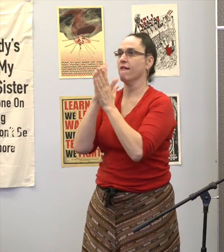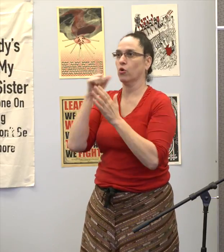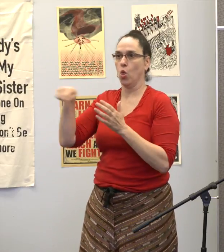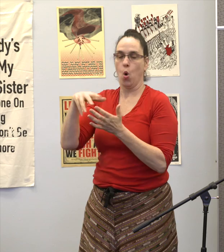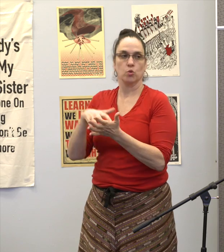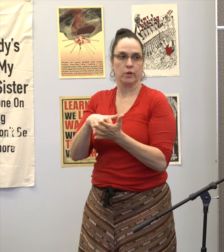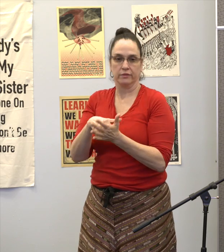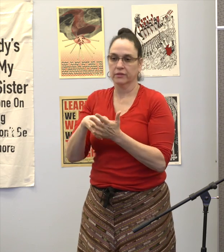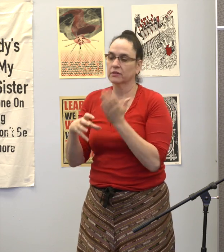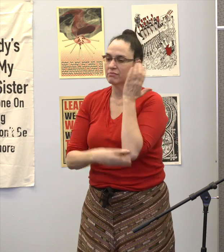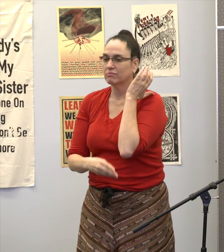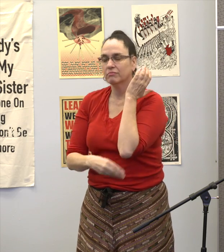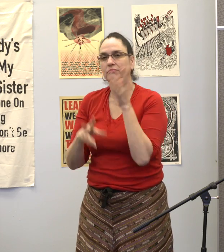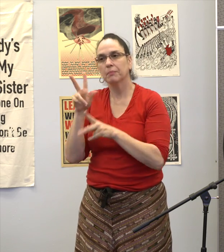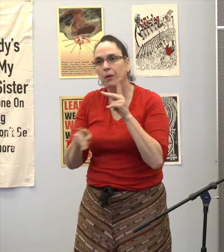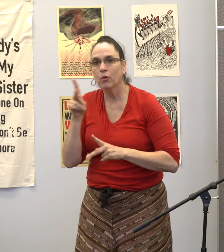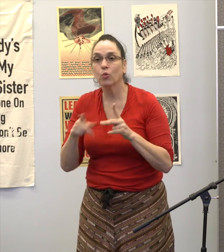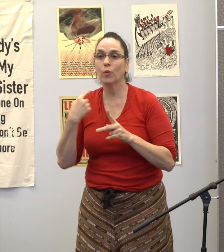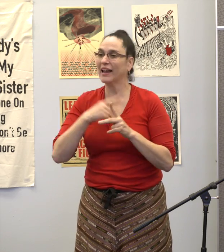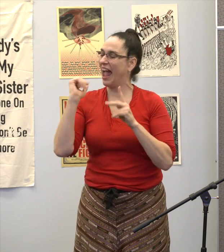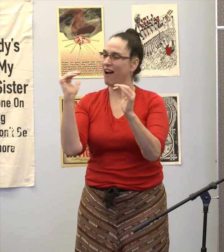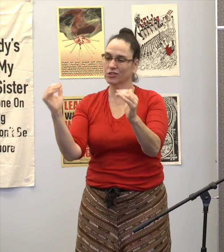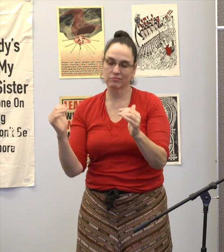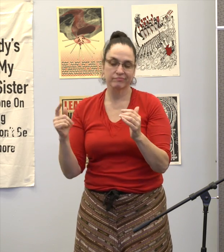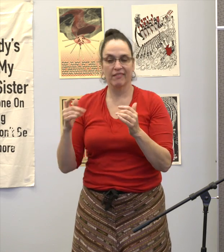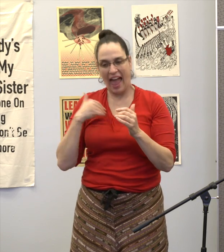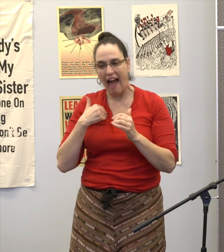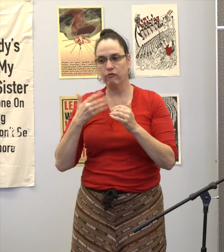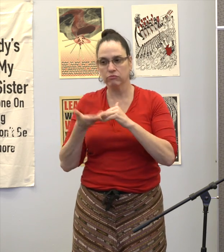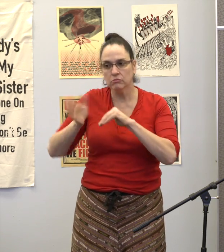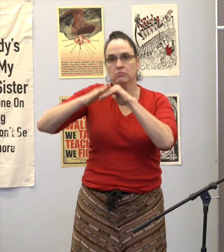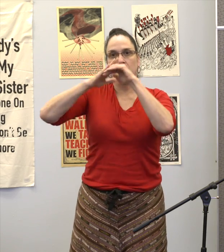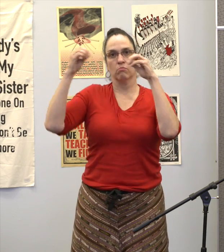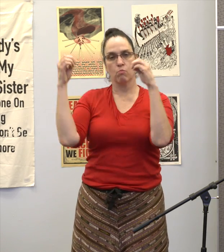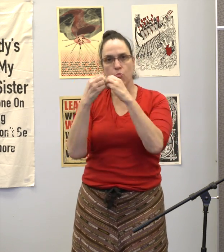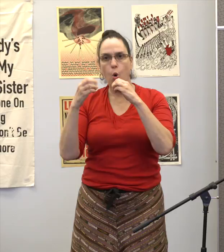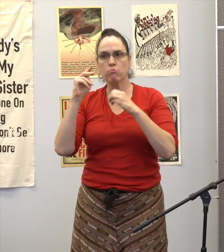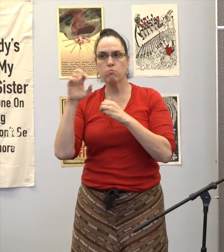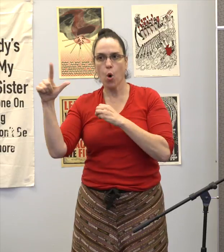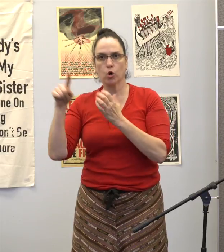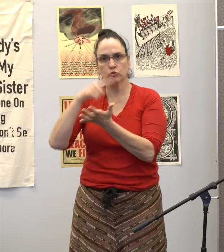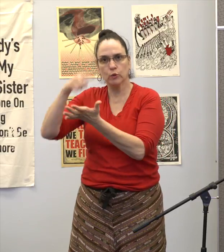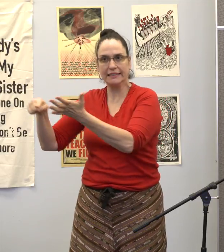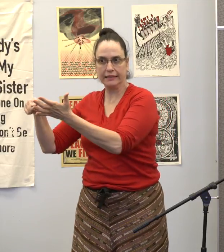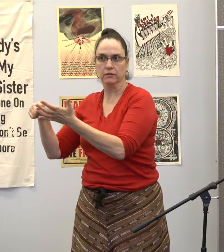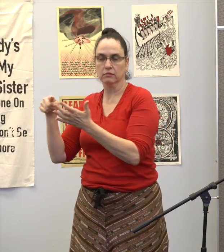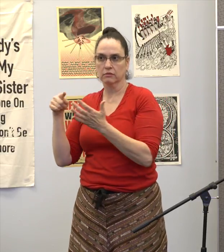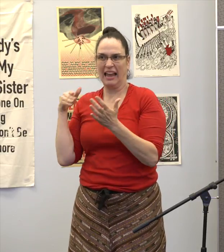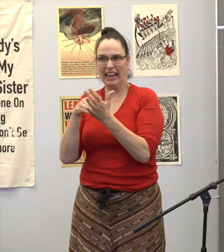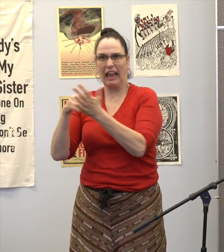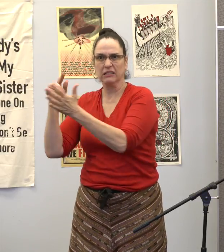have to raise a moral critique. Now tonight, as we talk about everybody's got a right to live, health care,